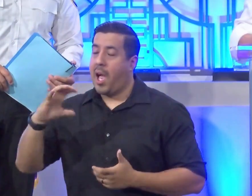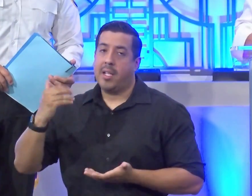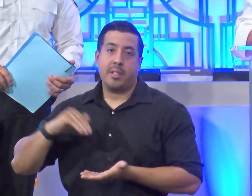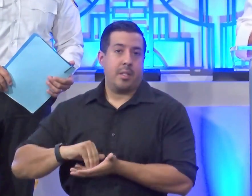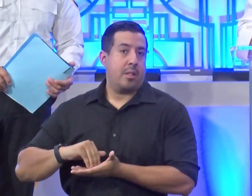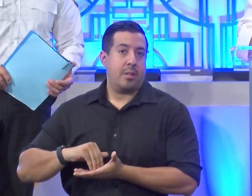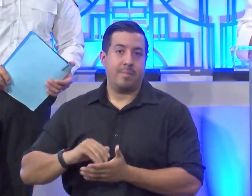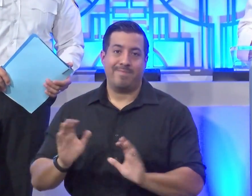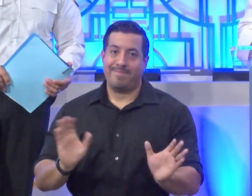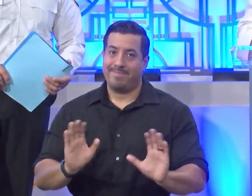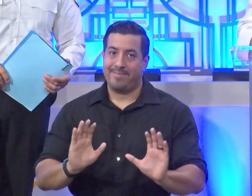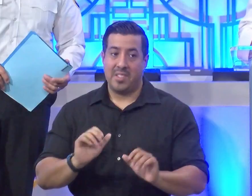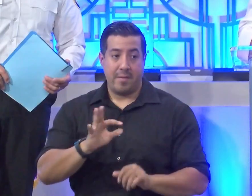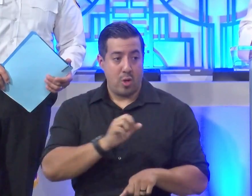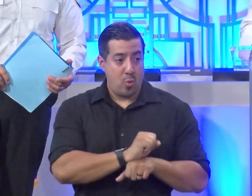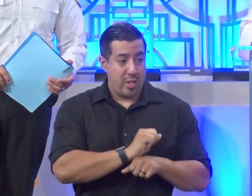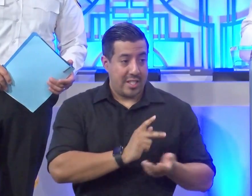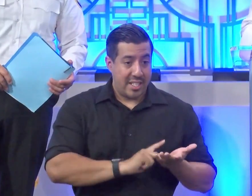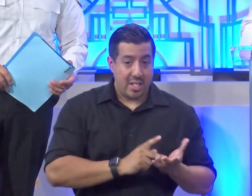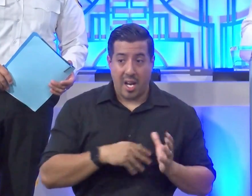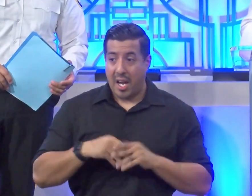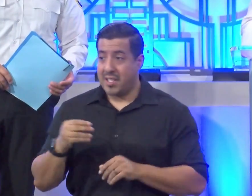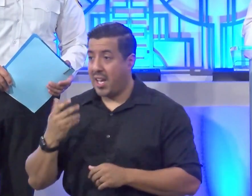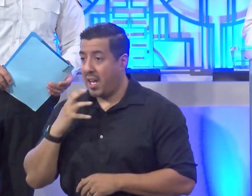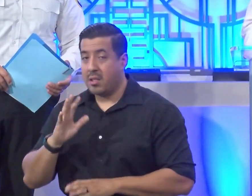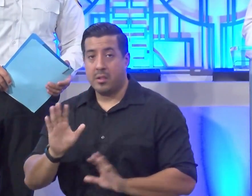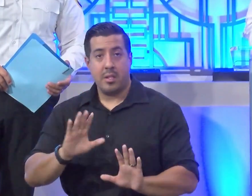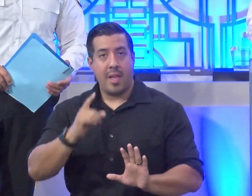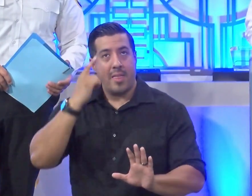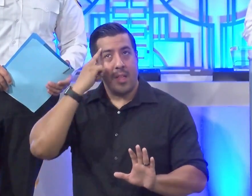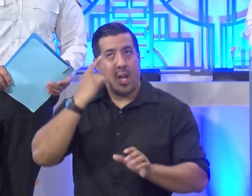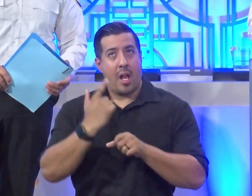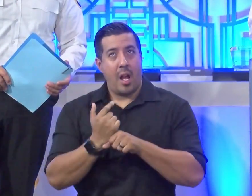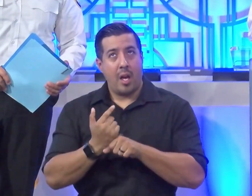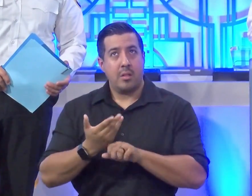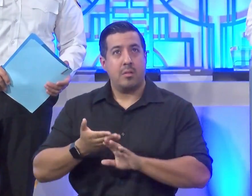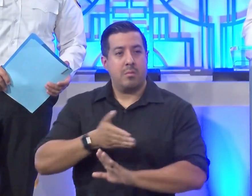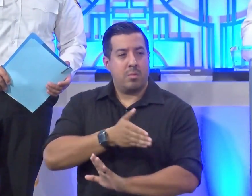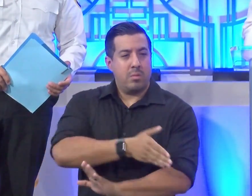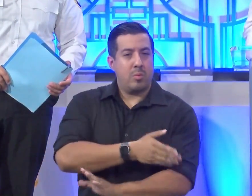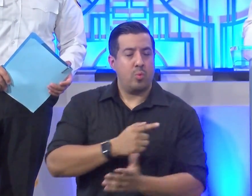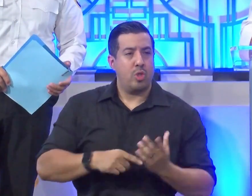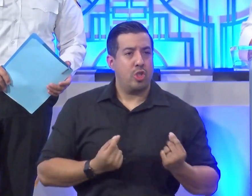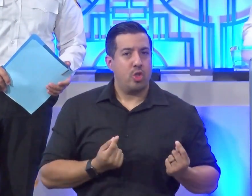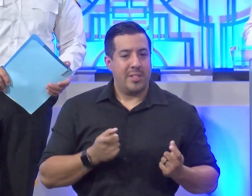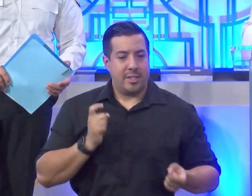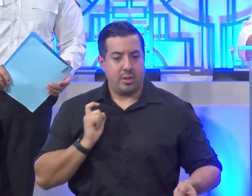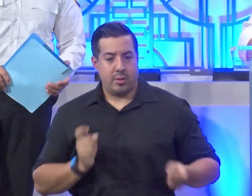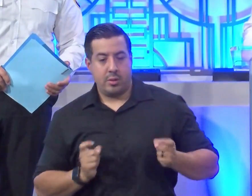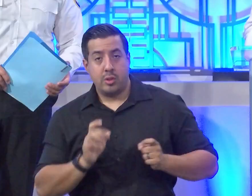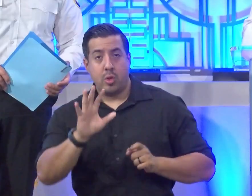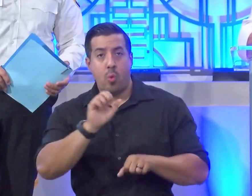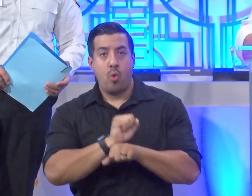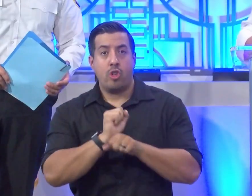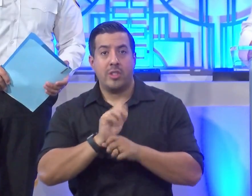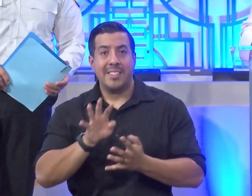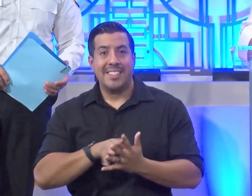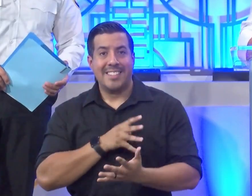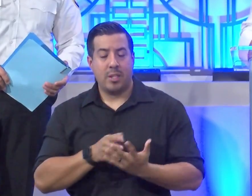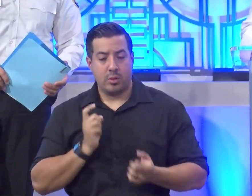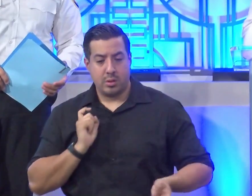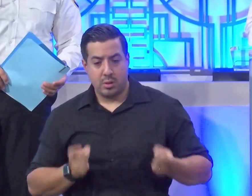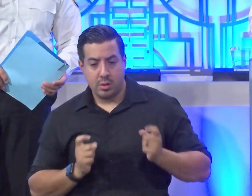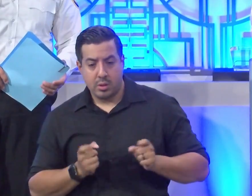environment. So if you're that employer, you need to start thinking now about what you did last year and the year before and the year before that, and that is to adjust your work schedules. Make sure people